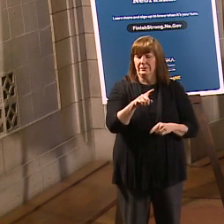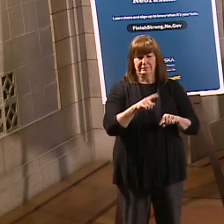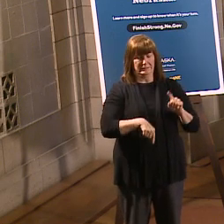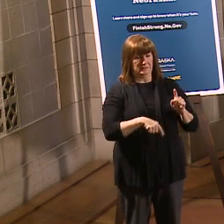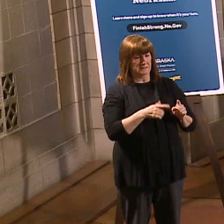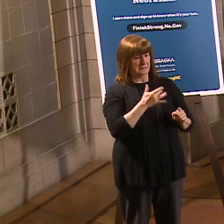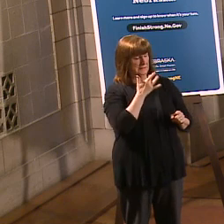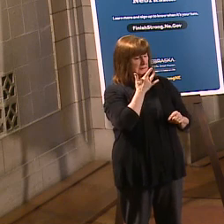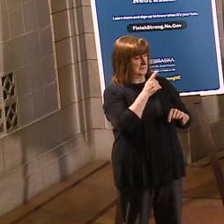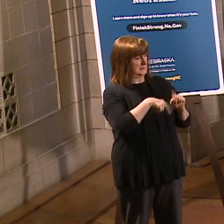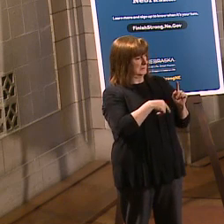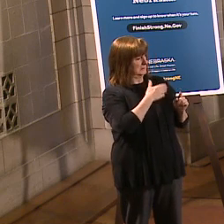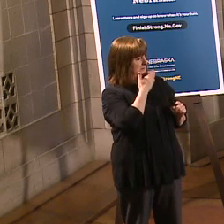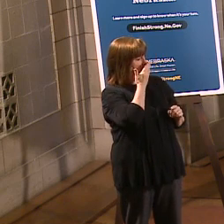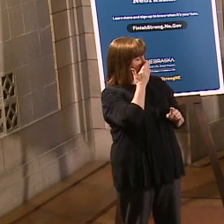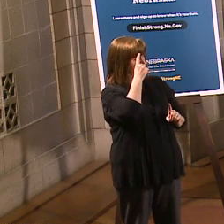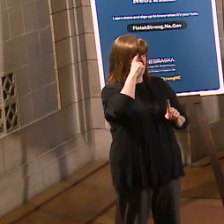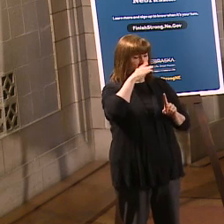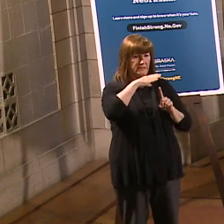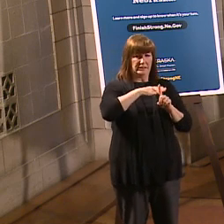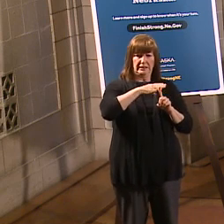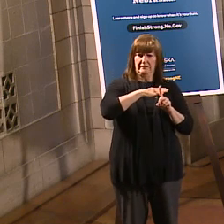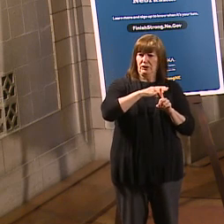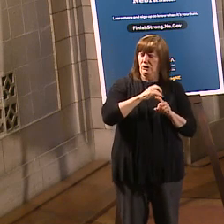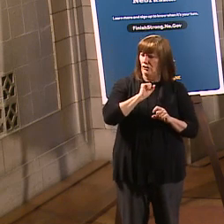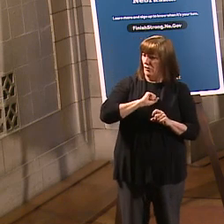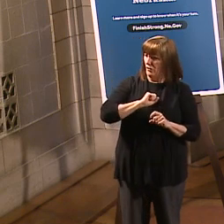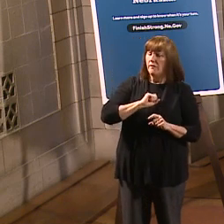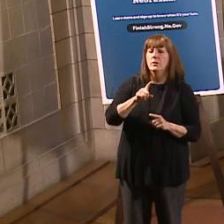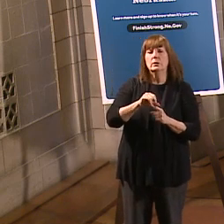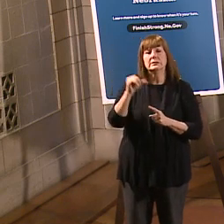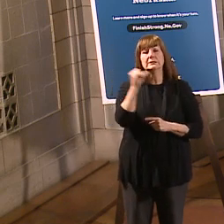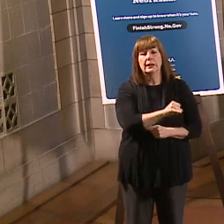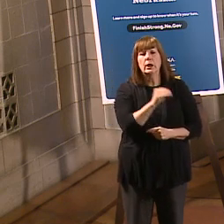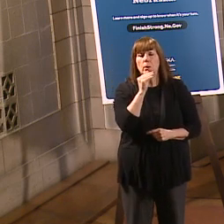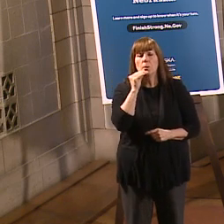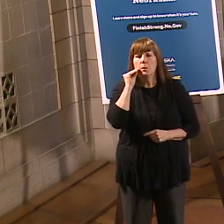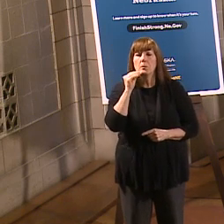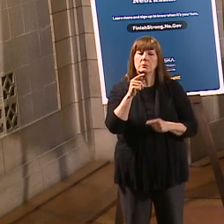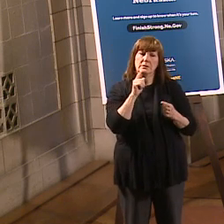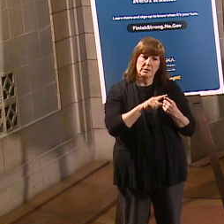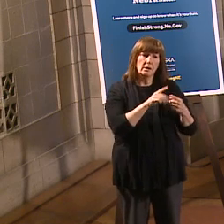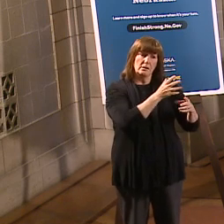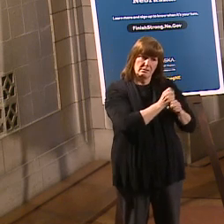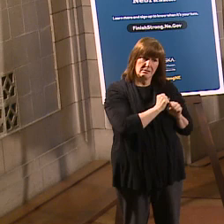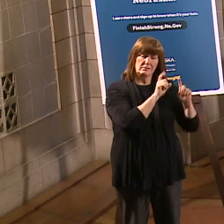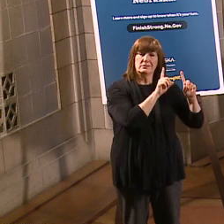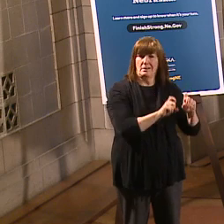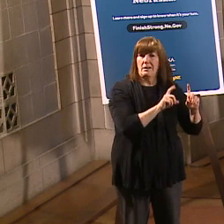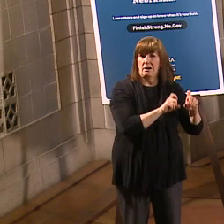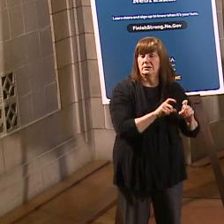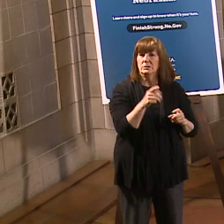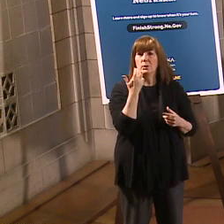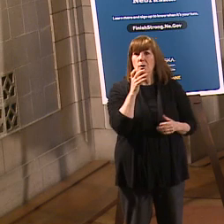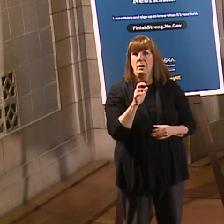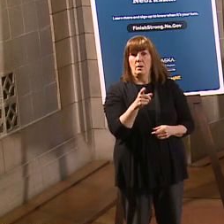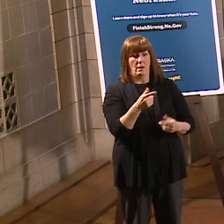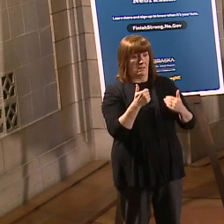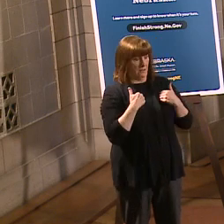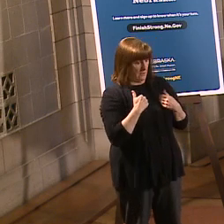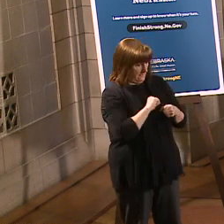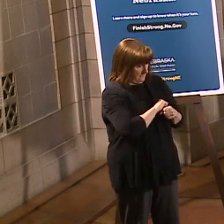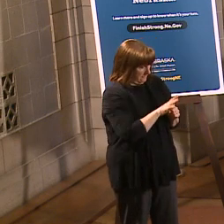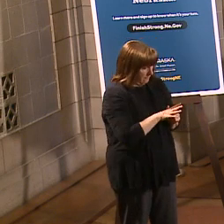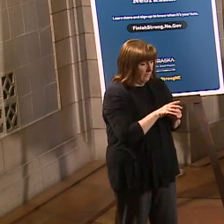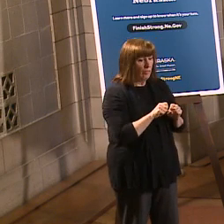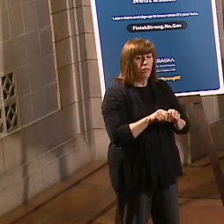taste or smell, or have got that fever or that cough, stay home until you can be tested. We don't want you taking the risk that you've got coronavirus and that you're